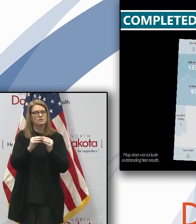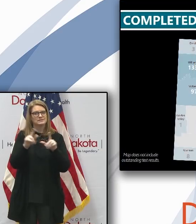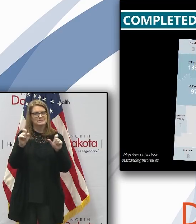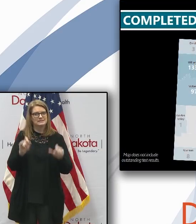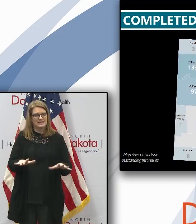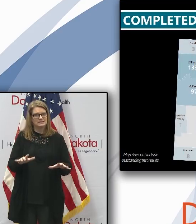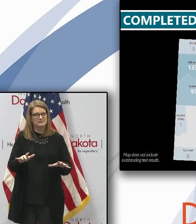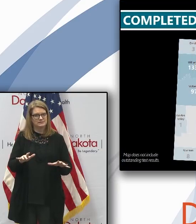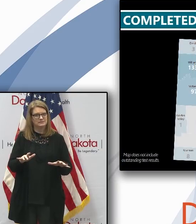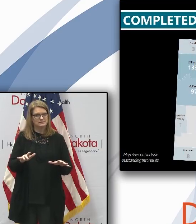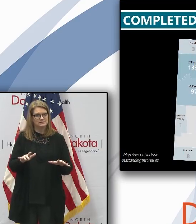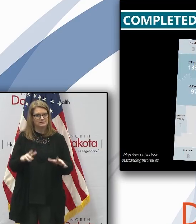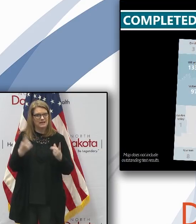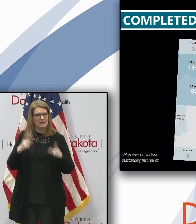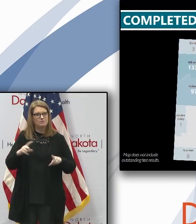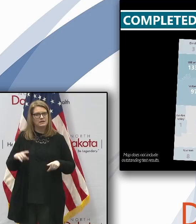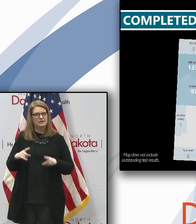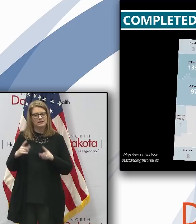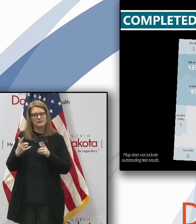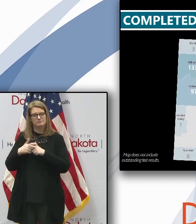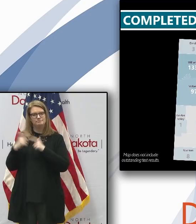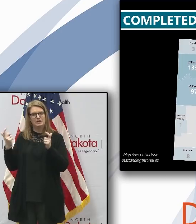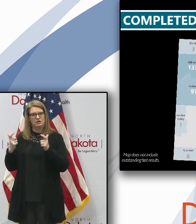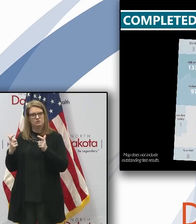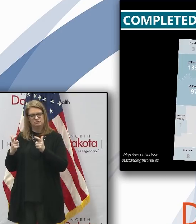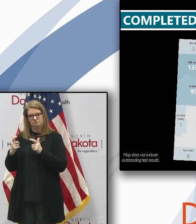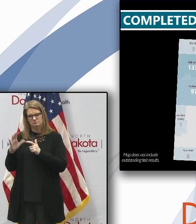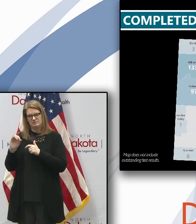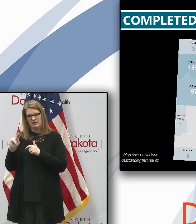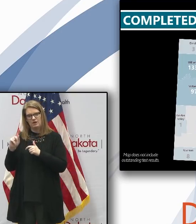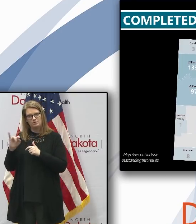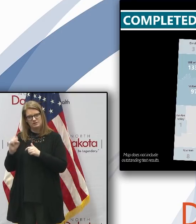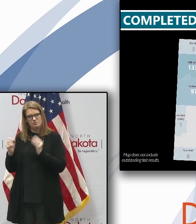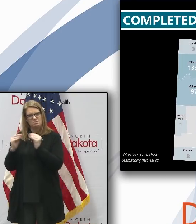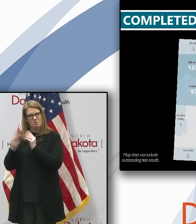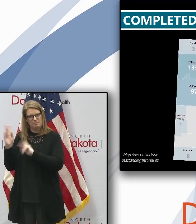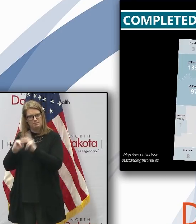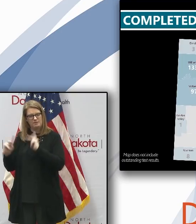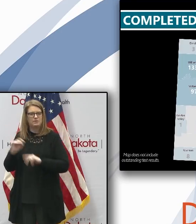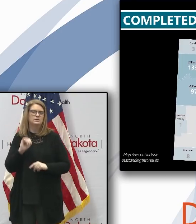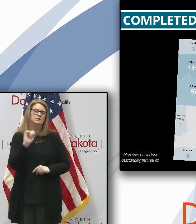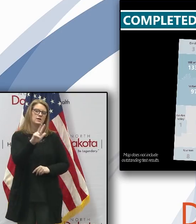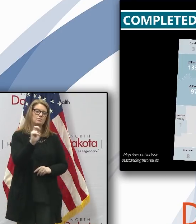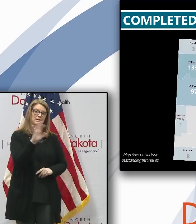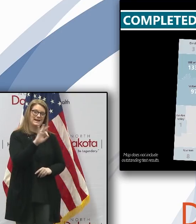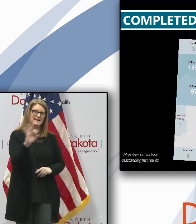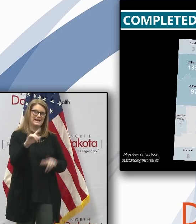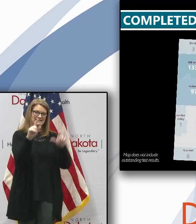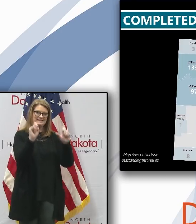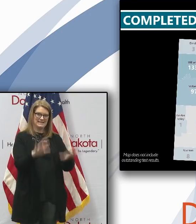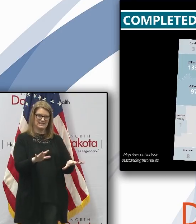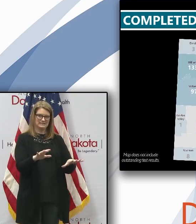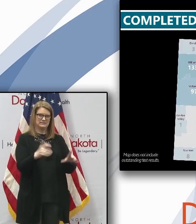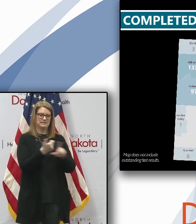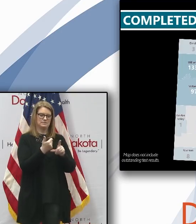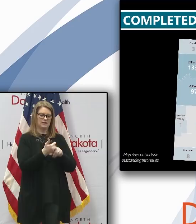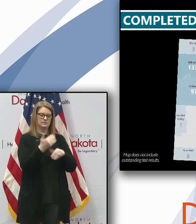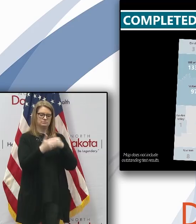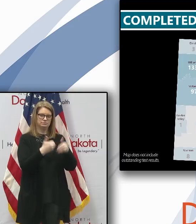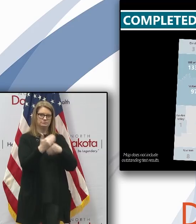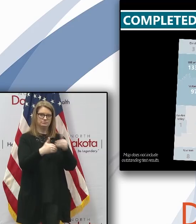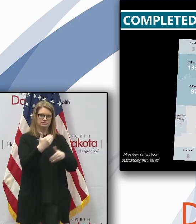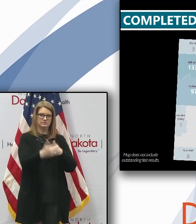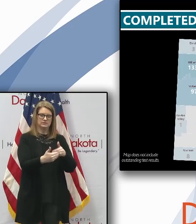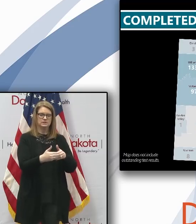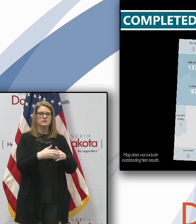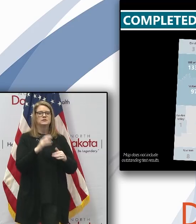populous counties. We had a good day of testing yesterday with 399 tests that were completed yesterday, so